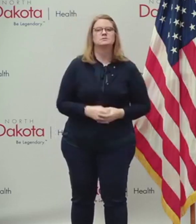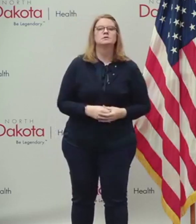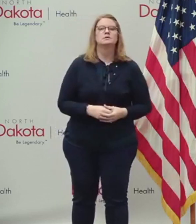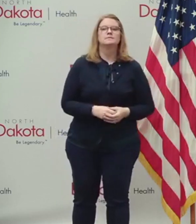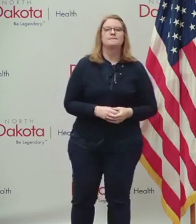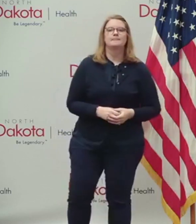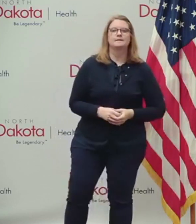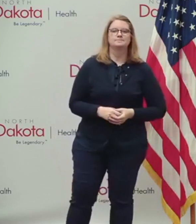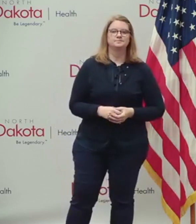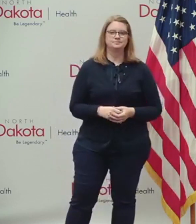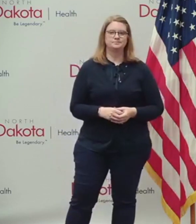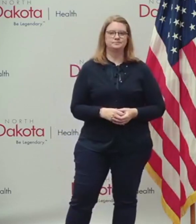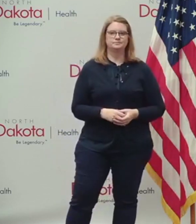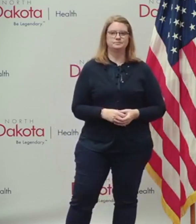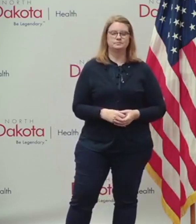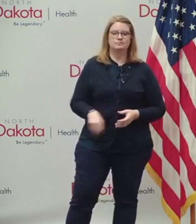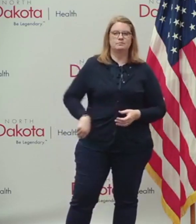distance.